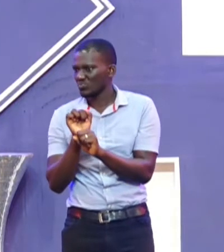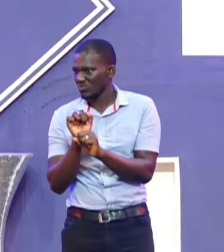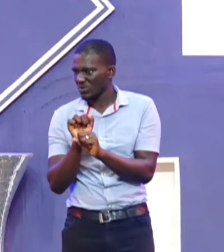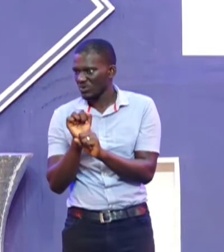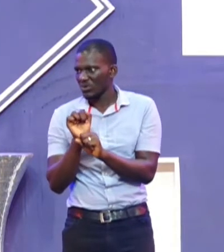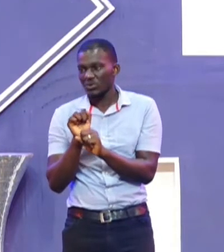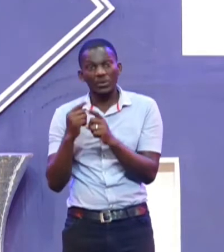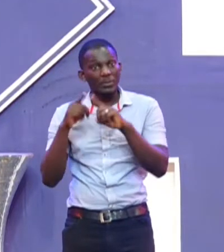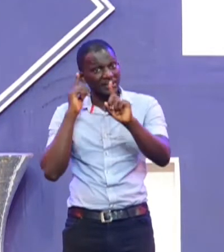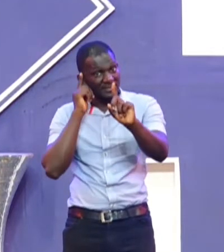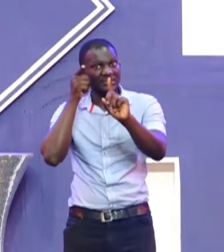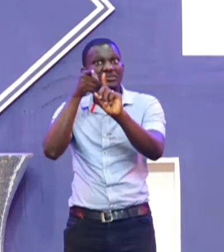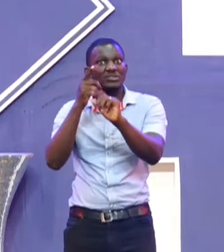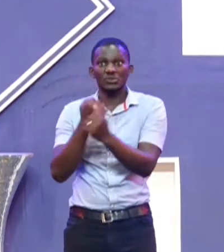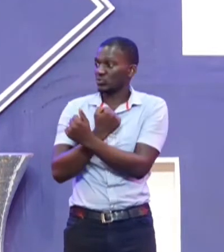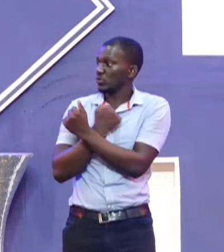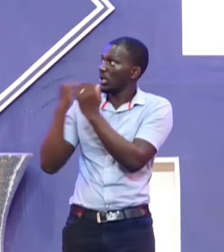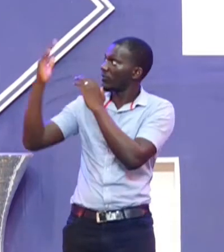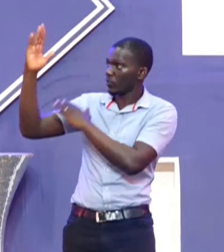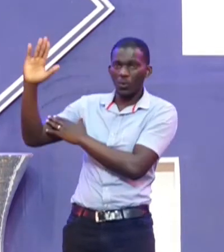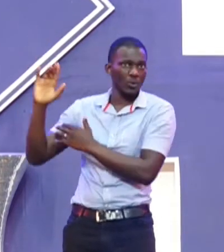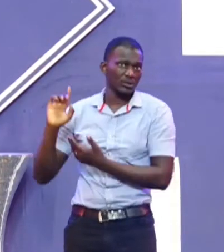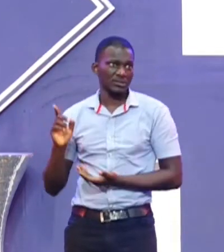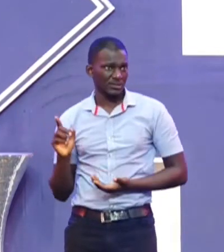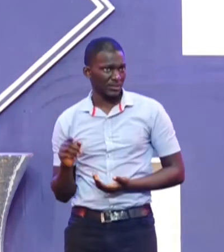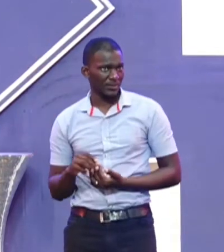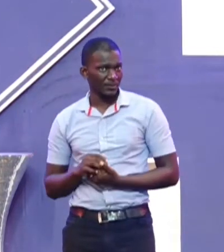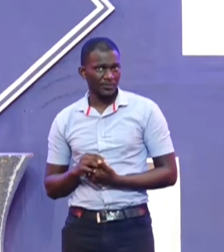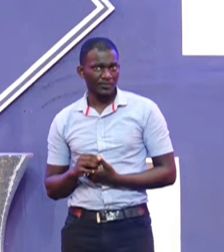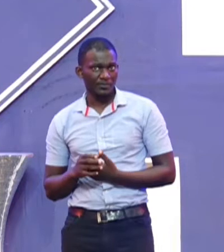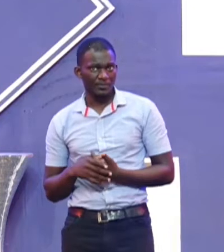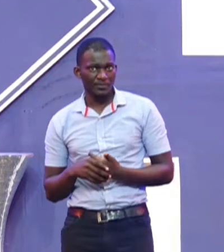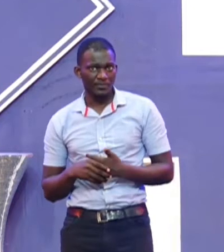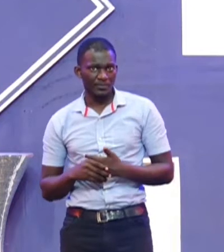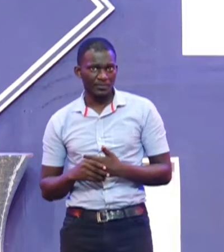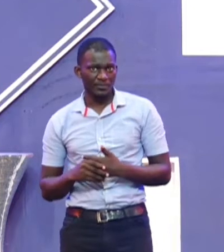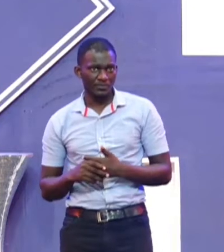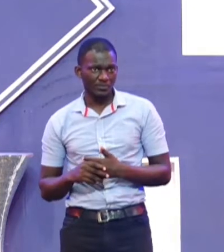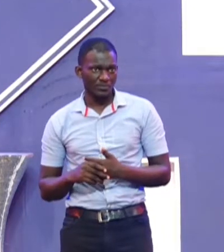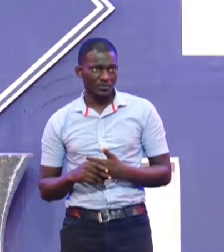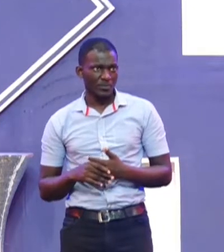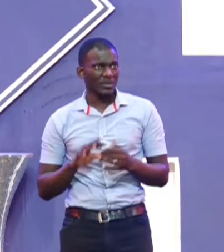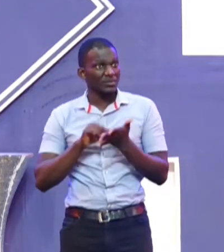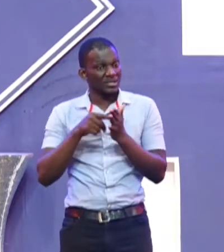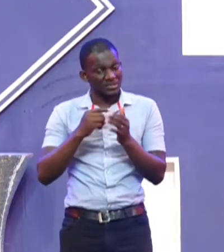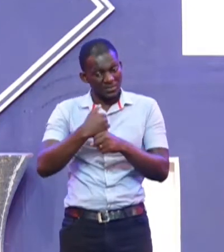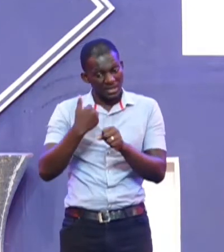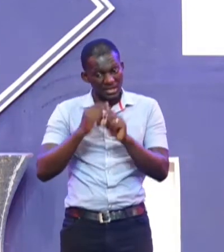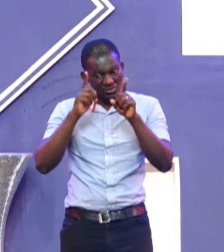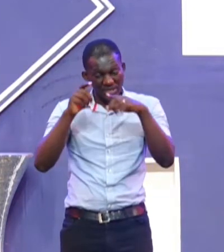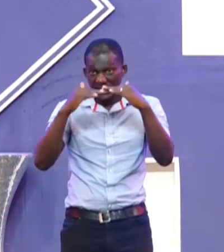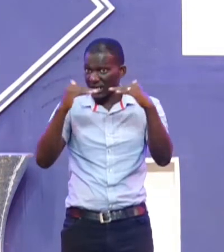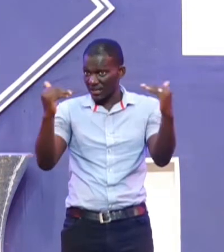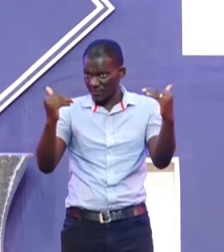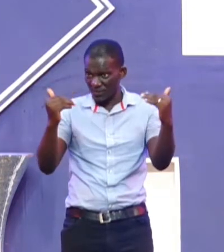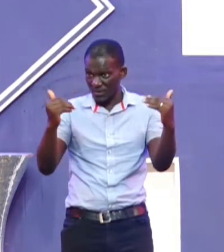tubikola naye ng'ekigenderwa kya kwagala Katonda, and we do it with the intention of loving the Lord, kiba kijja tutuusa ku ddaala it means that we shall reach a